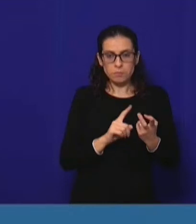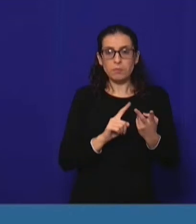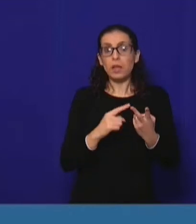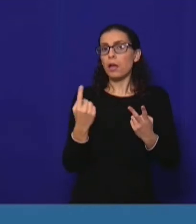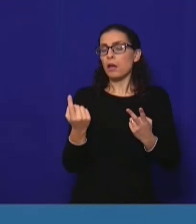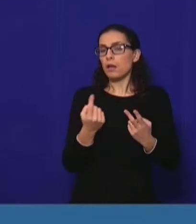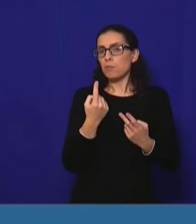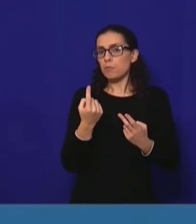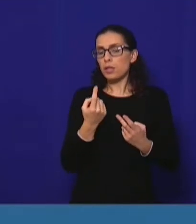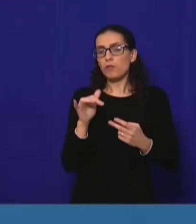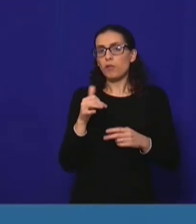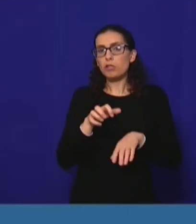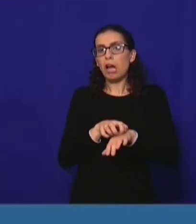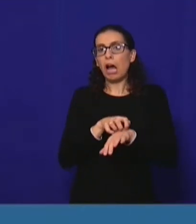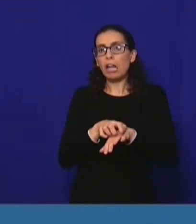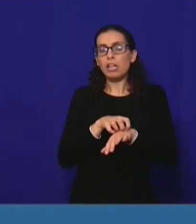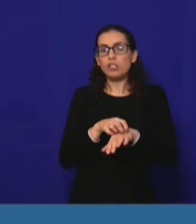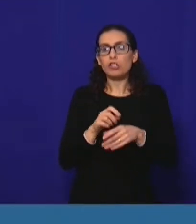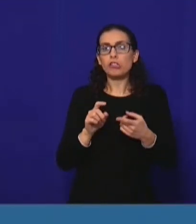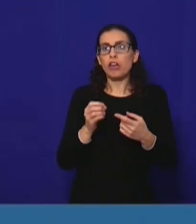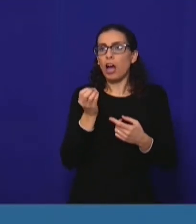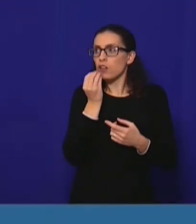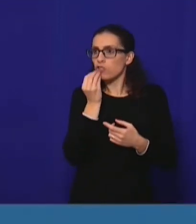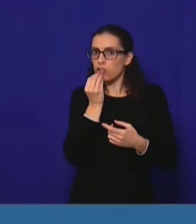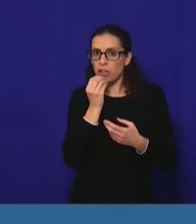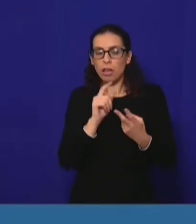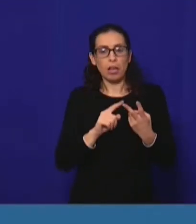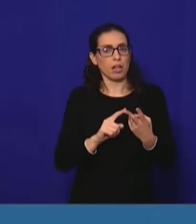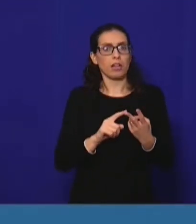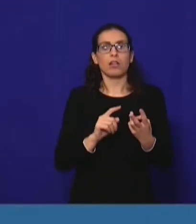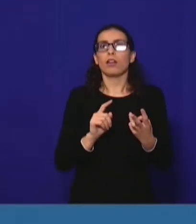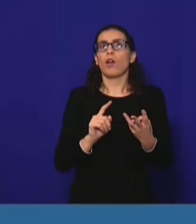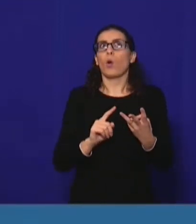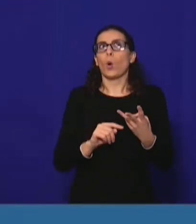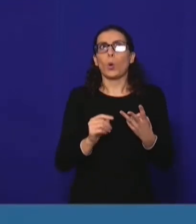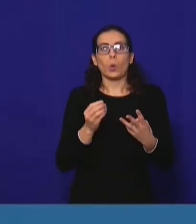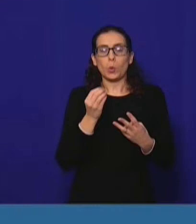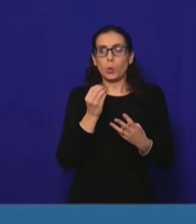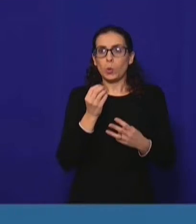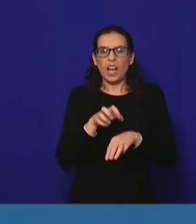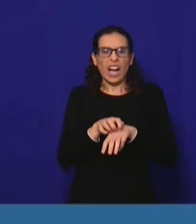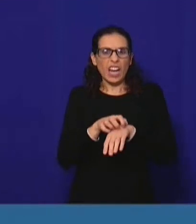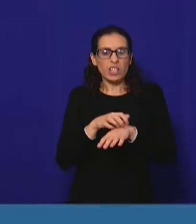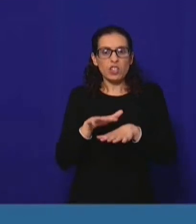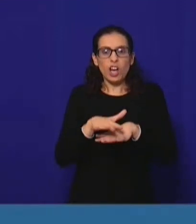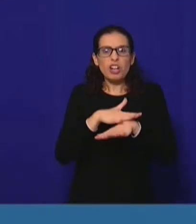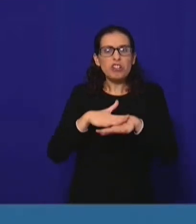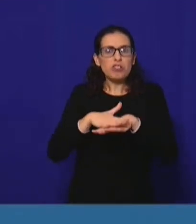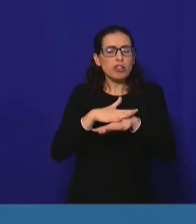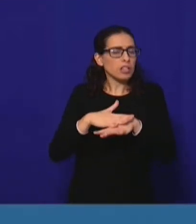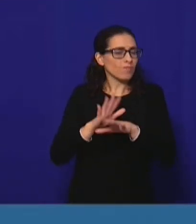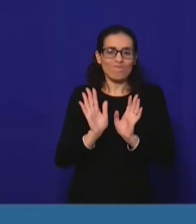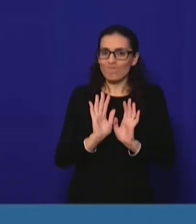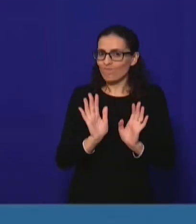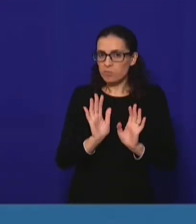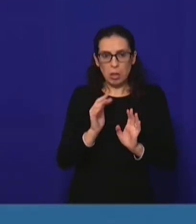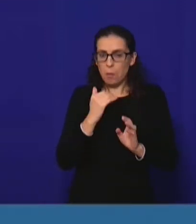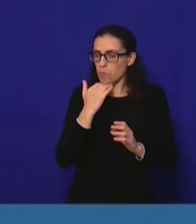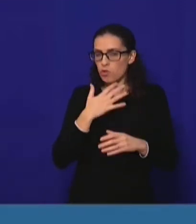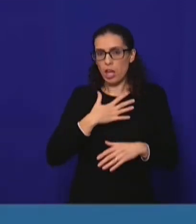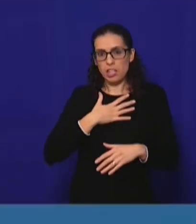in-nies li jkollhom allerġija pereżempju għal xi tip ta' ikel jew inkella allerġija għal forsi xi creams li inti tagħmel fuq il-ġilda, dawn